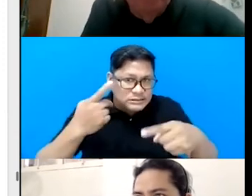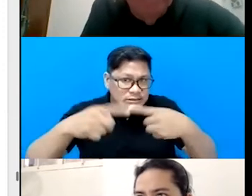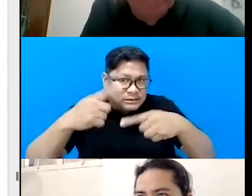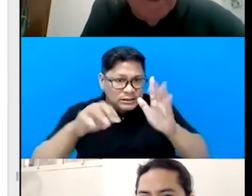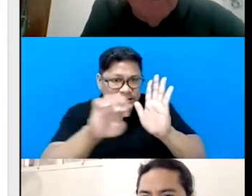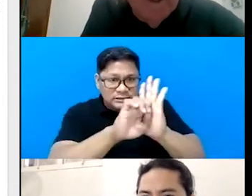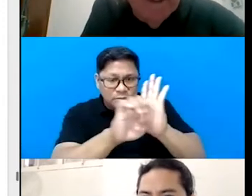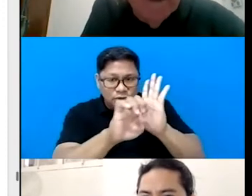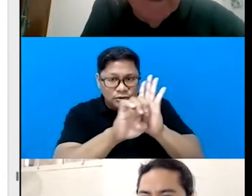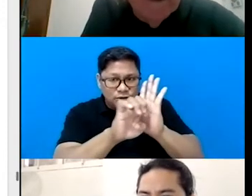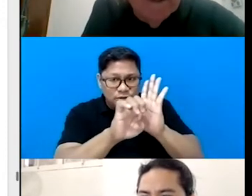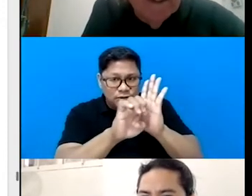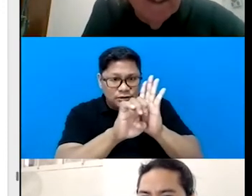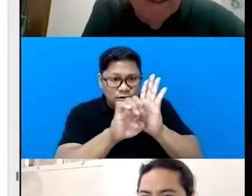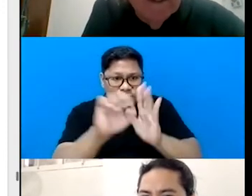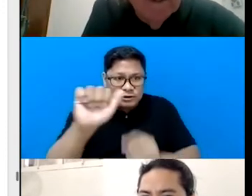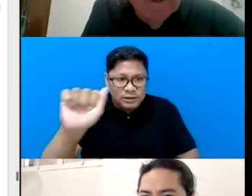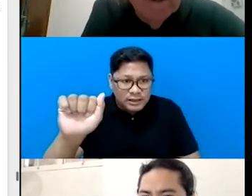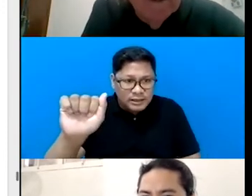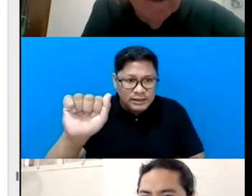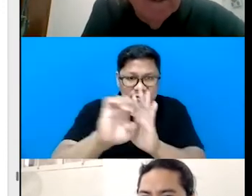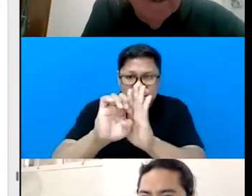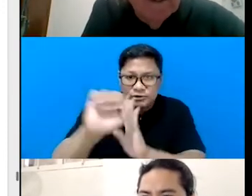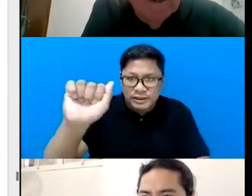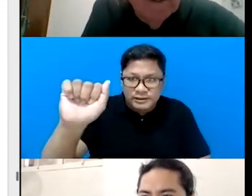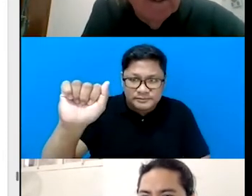Example, no, example 8. Let's see.